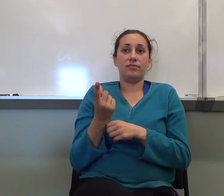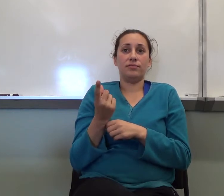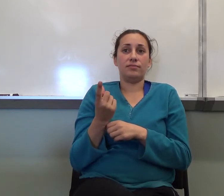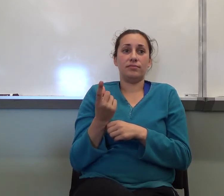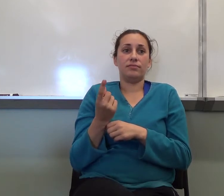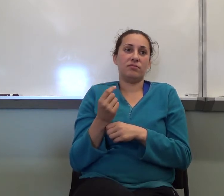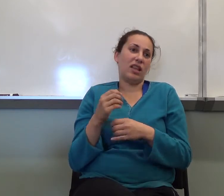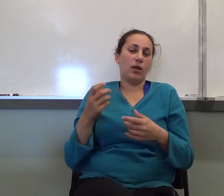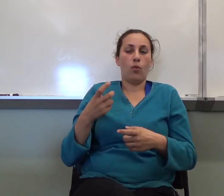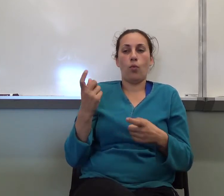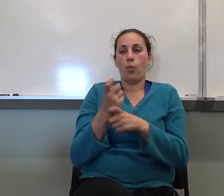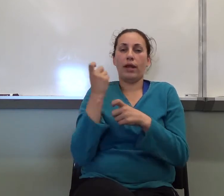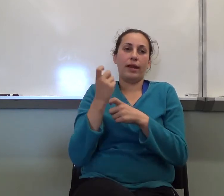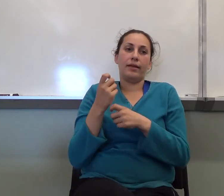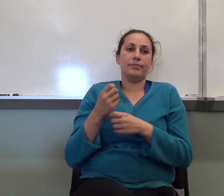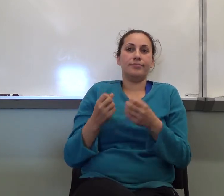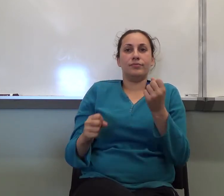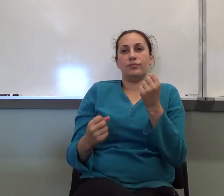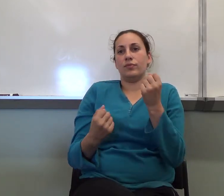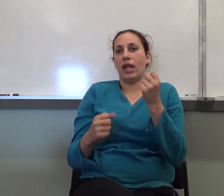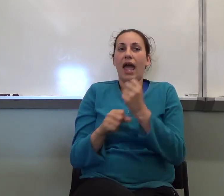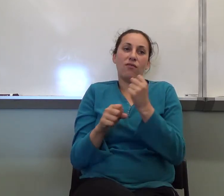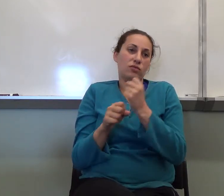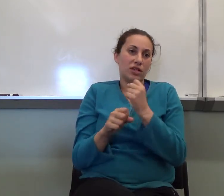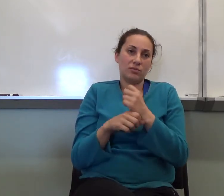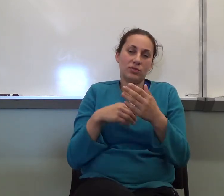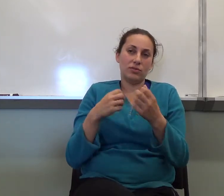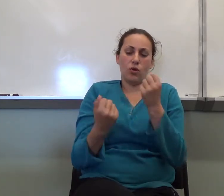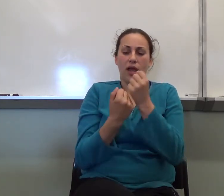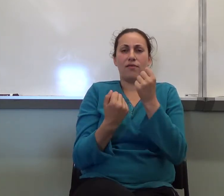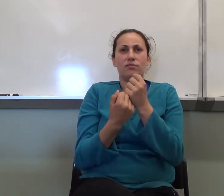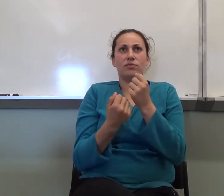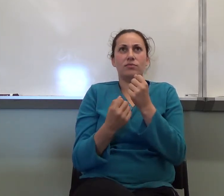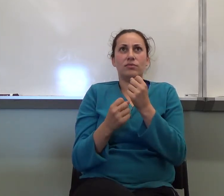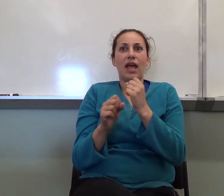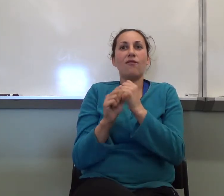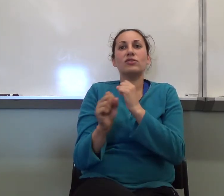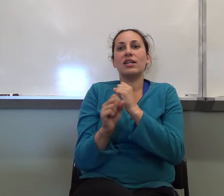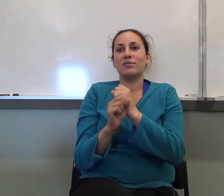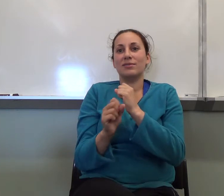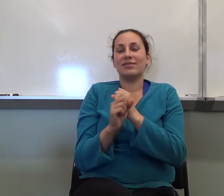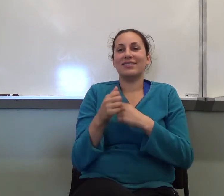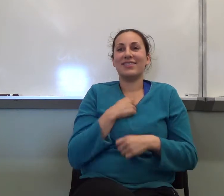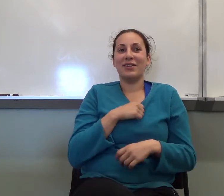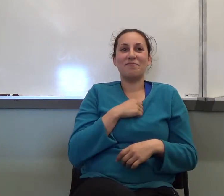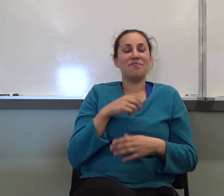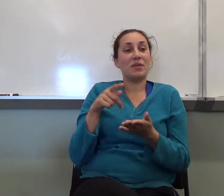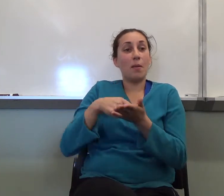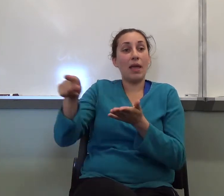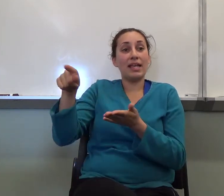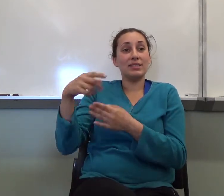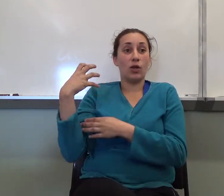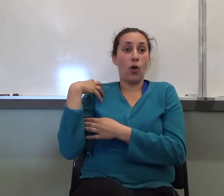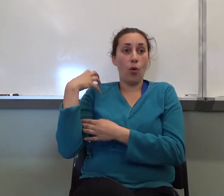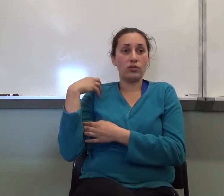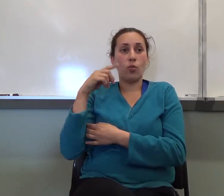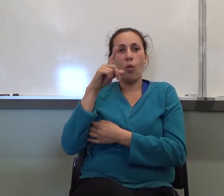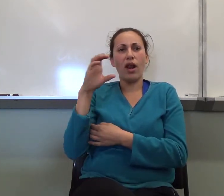winnings, endorsements, and all that. He pays his coach $100,000 per year. What percent of his